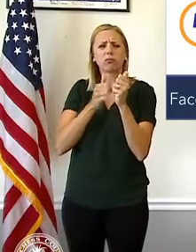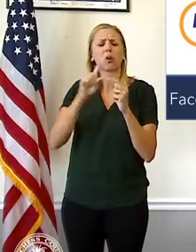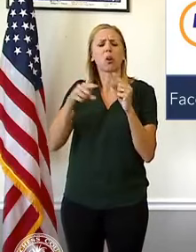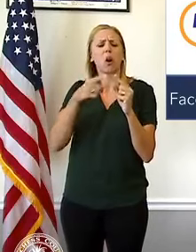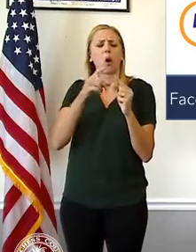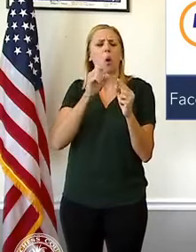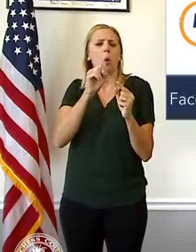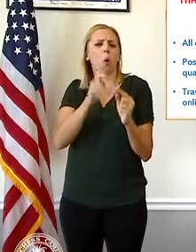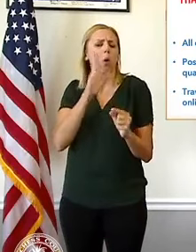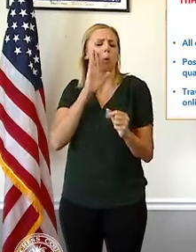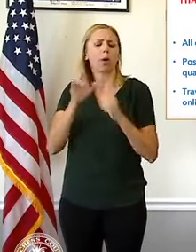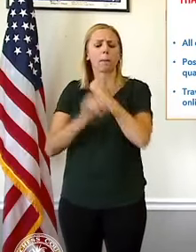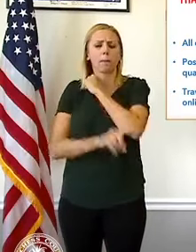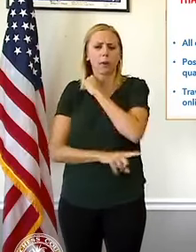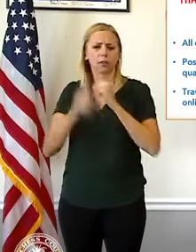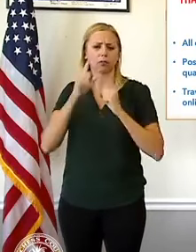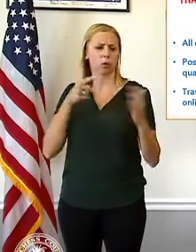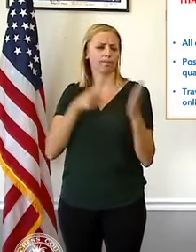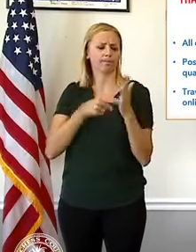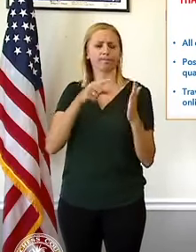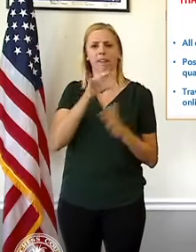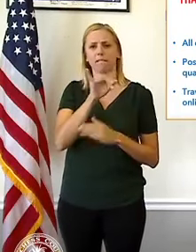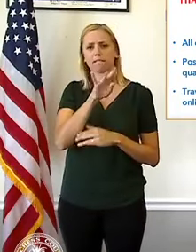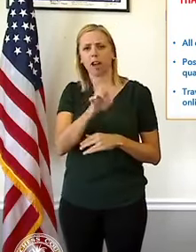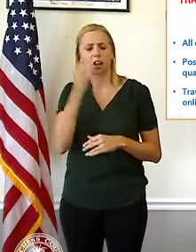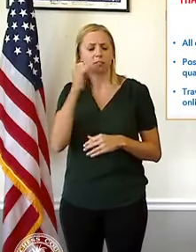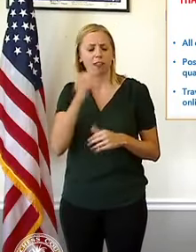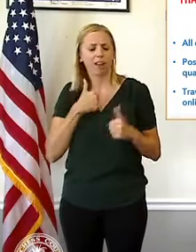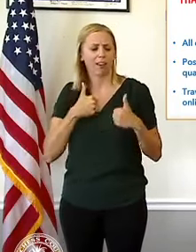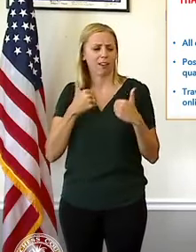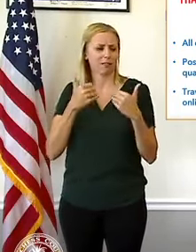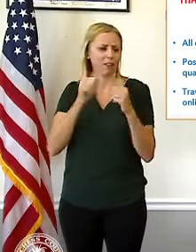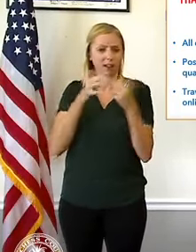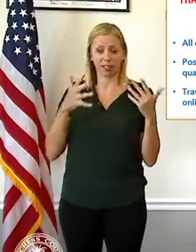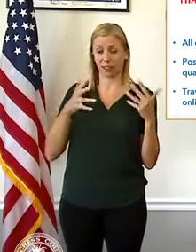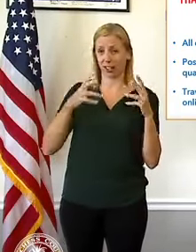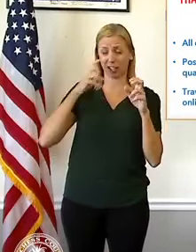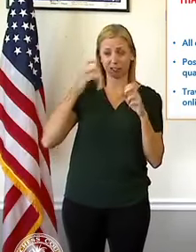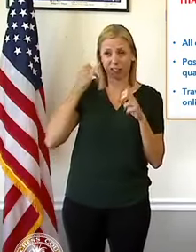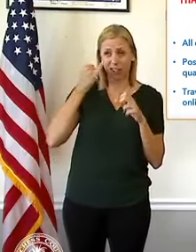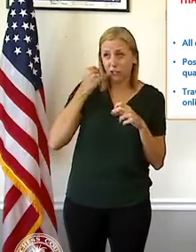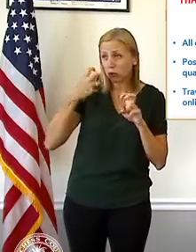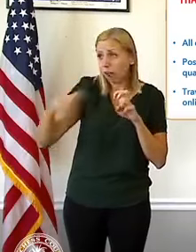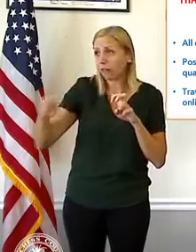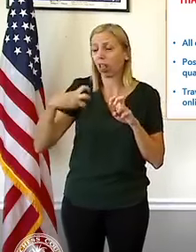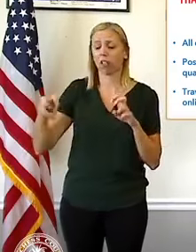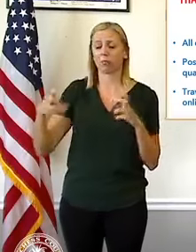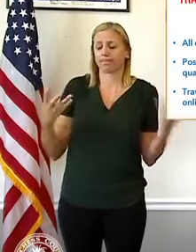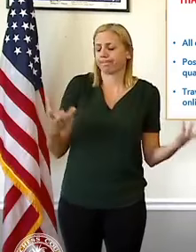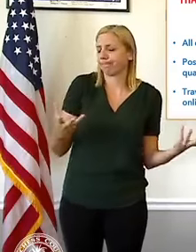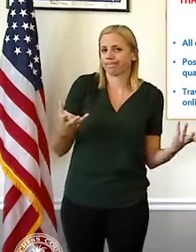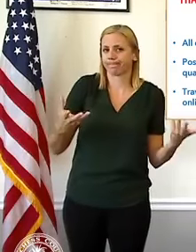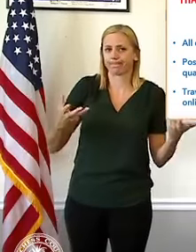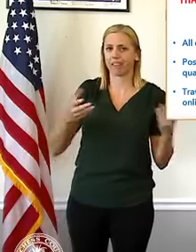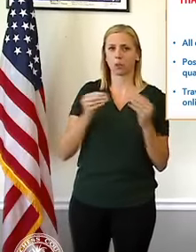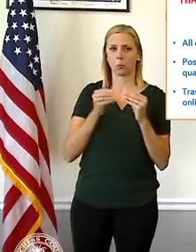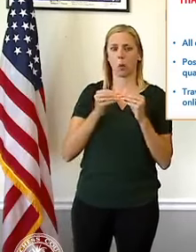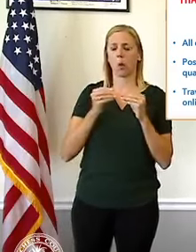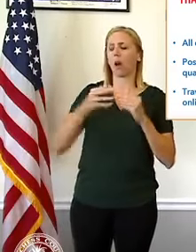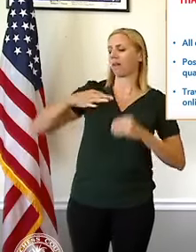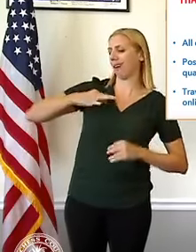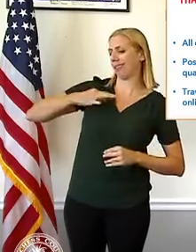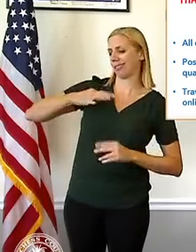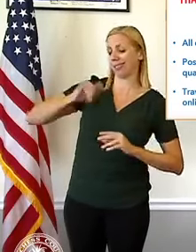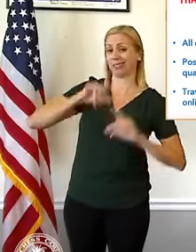travel ban? It is voluntary. There is not a means to track people for traveling. There is a form online.